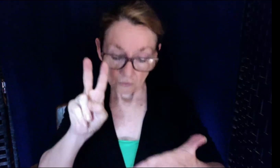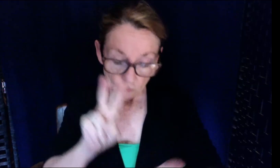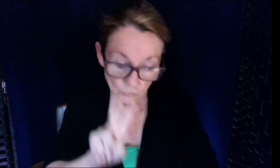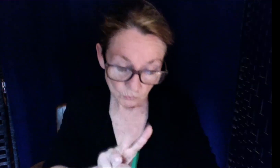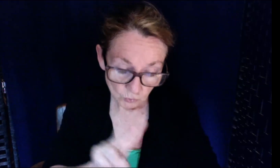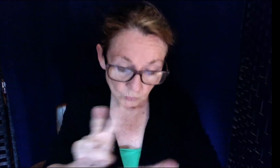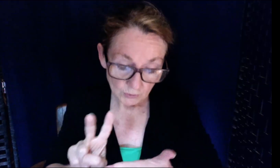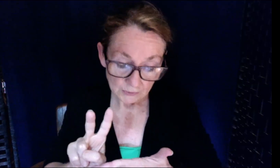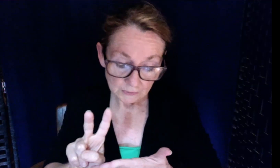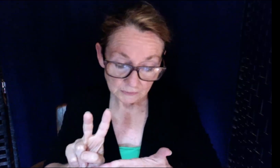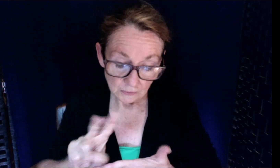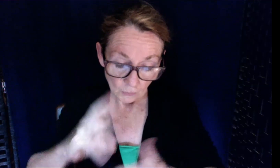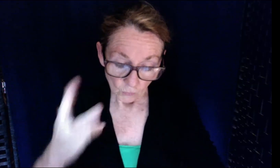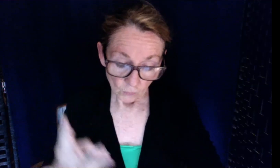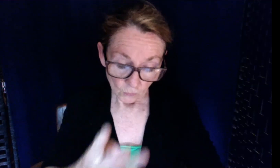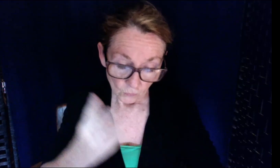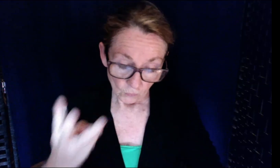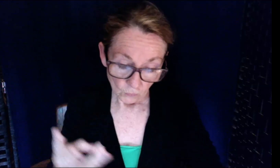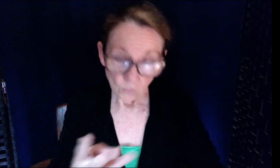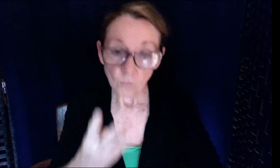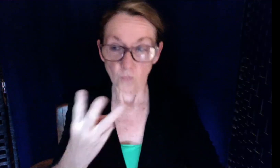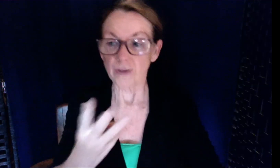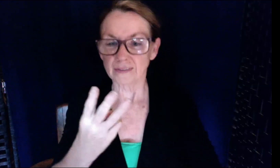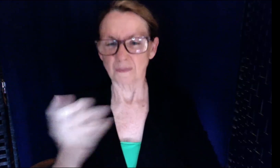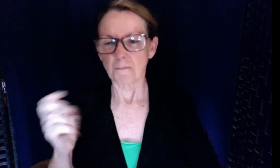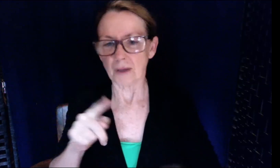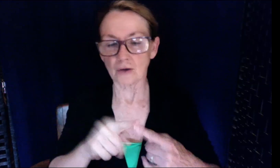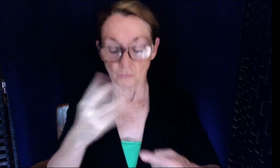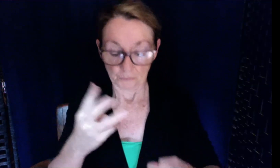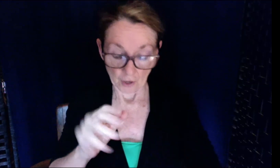August, on a Wednesday. We'll move it back to our Wednesday, August 12th at 2:30.